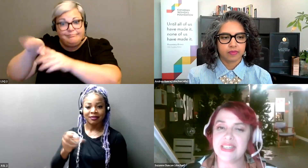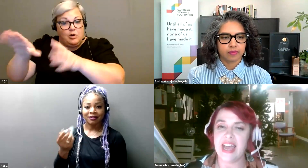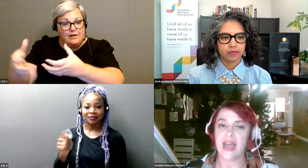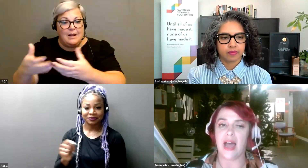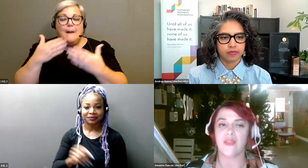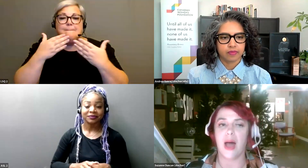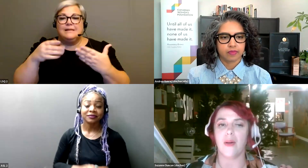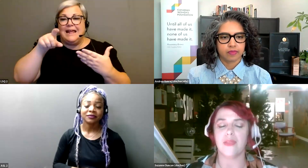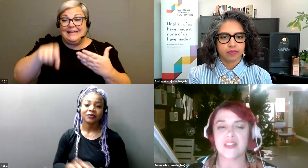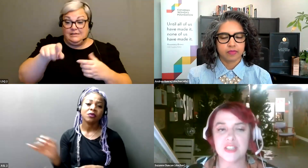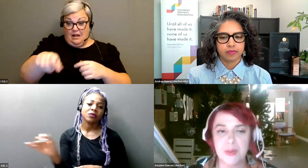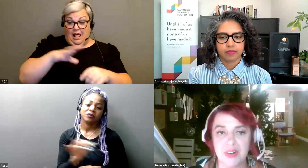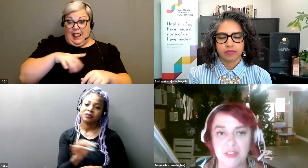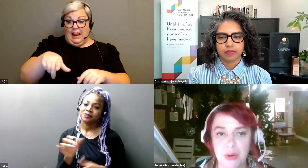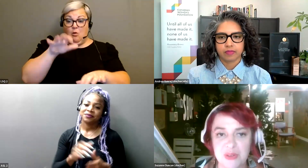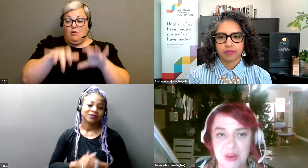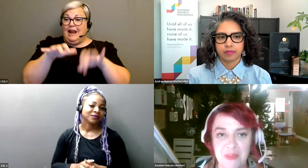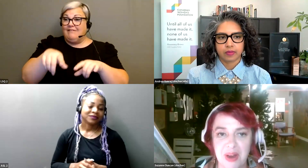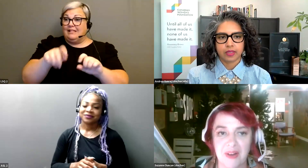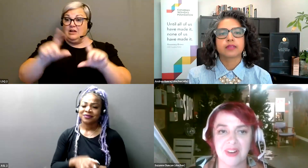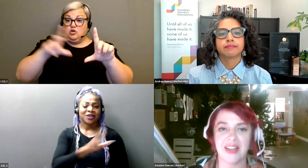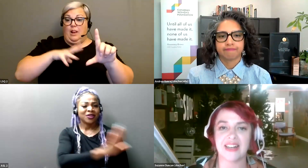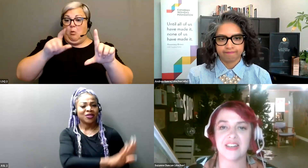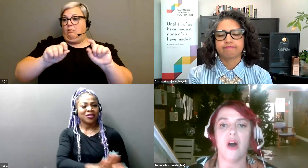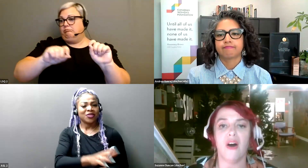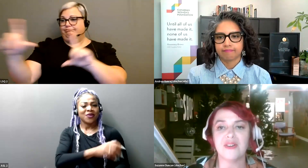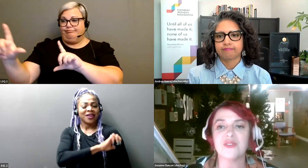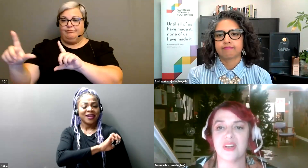just want to say the spirit of the Rosemary Brown